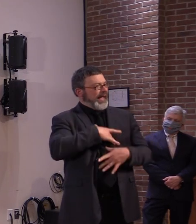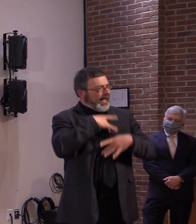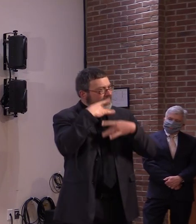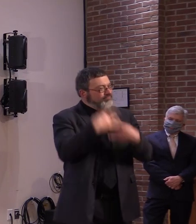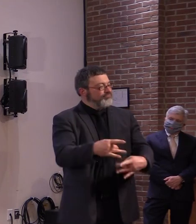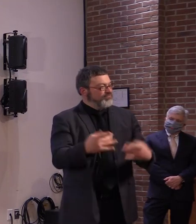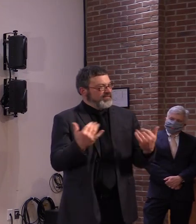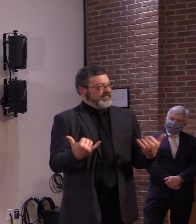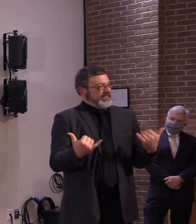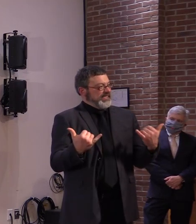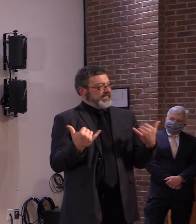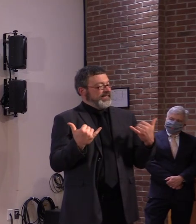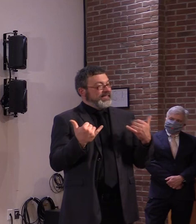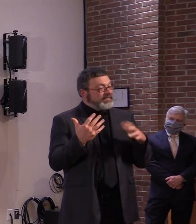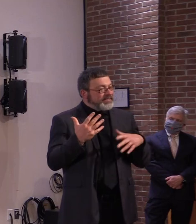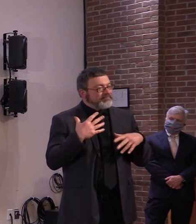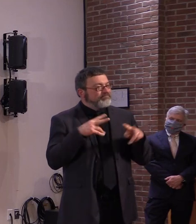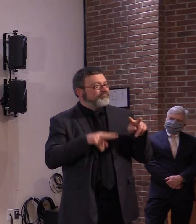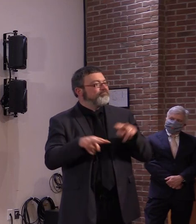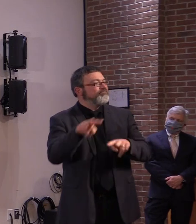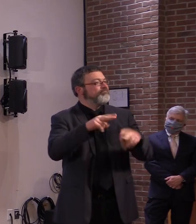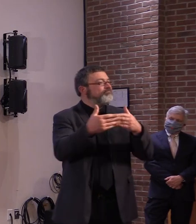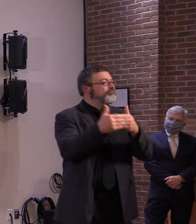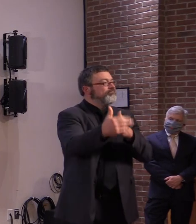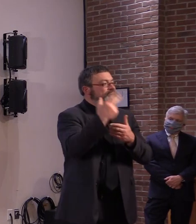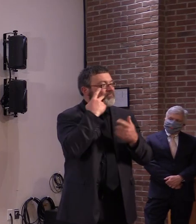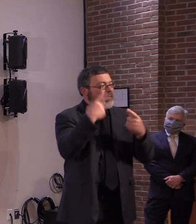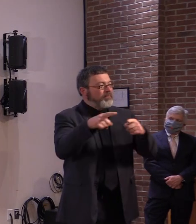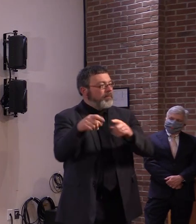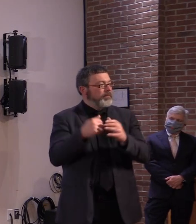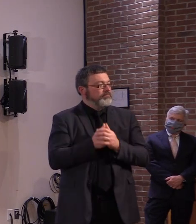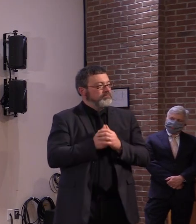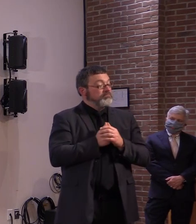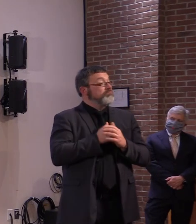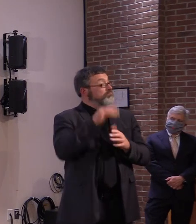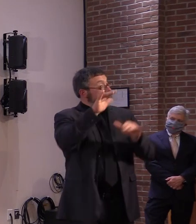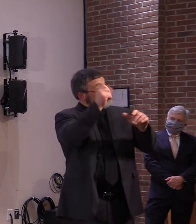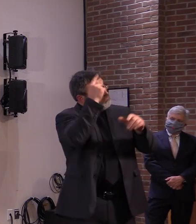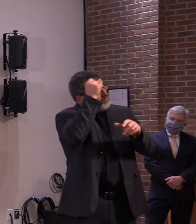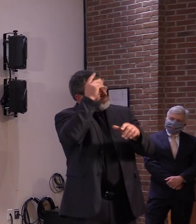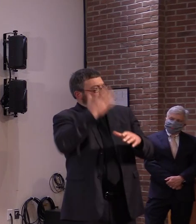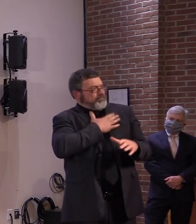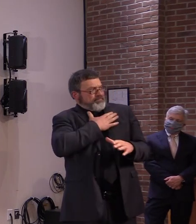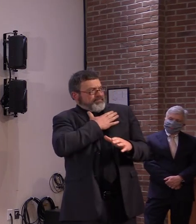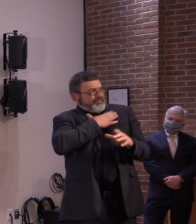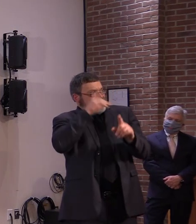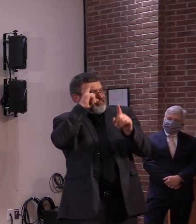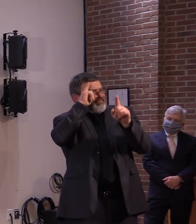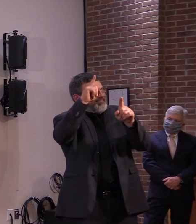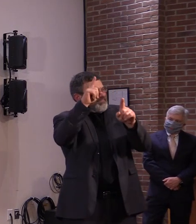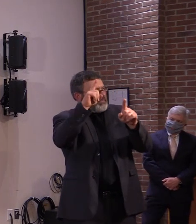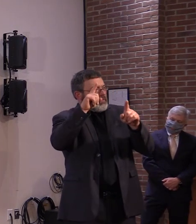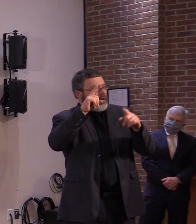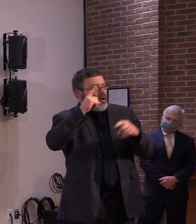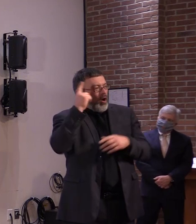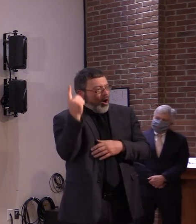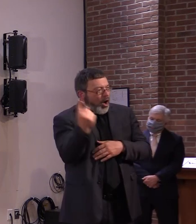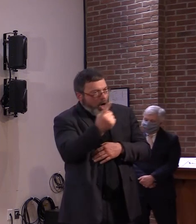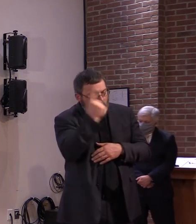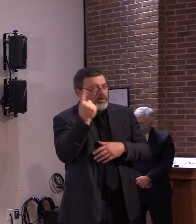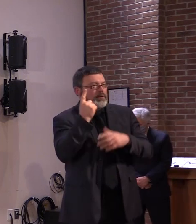happens. You know, my goal always is to present a budget and present